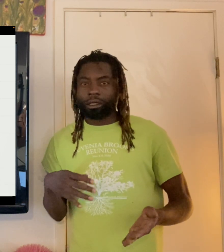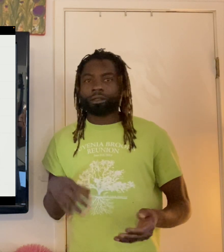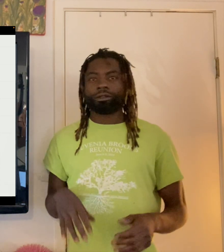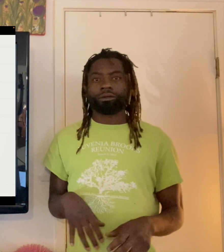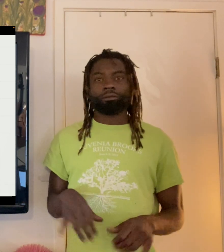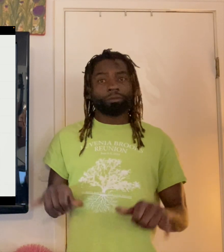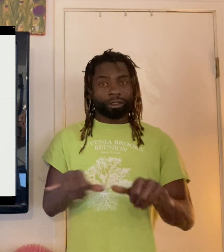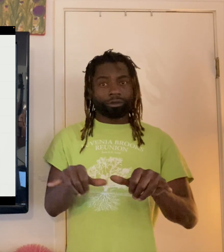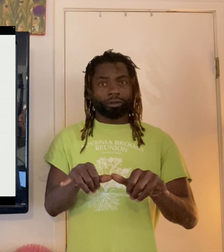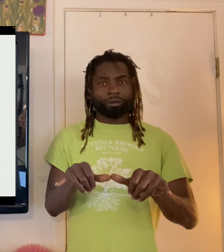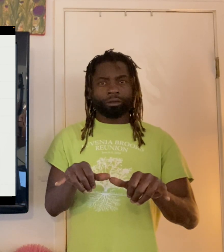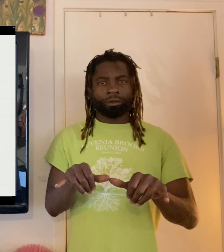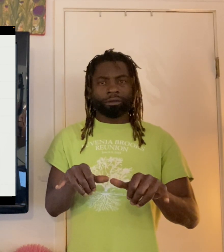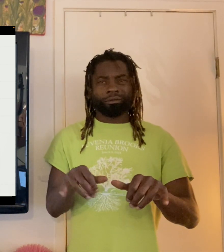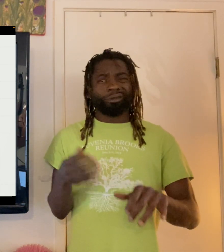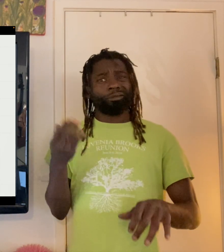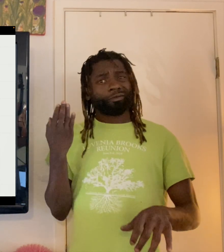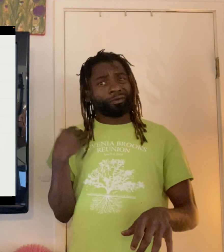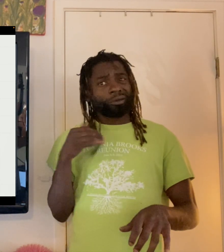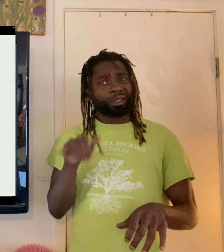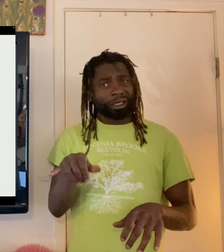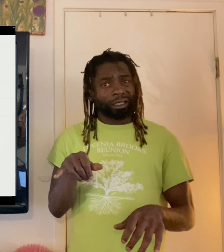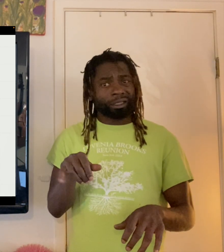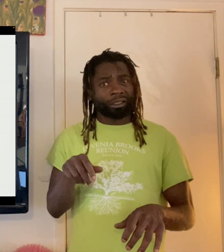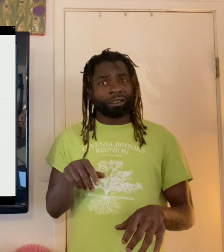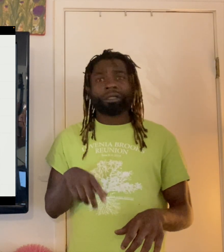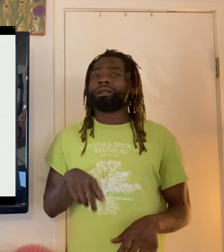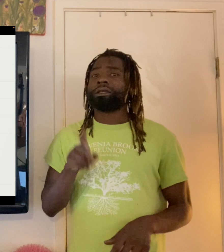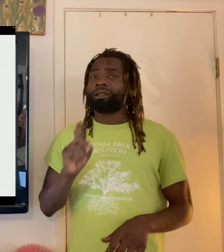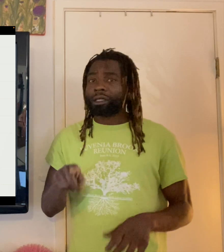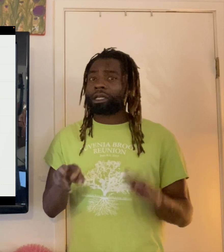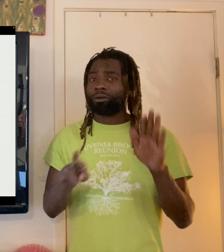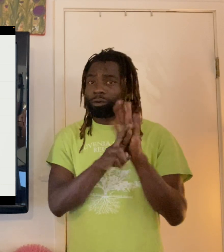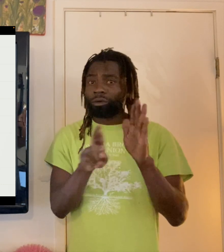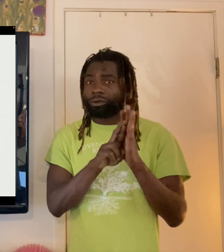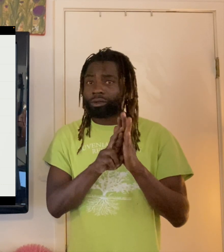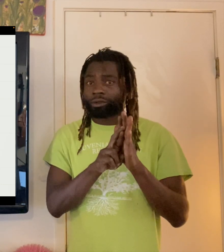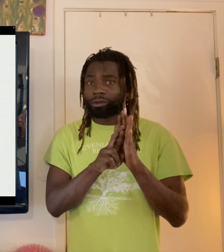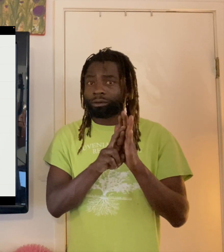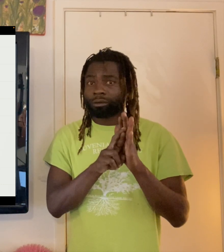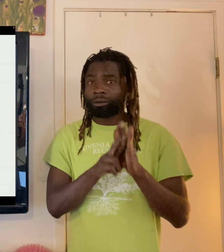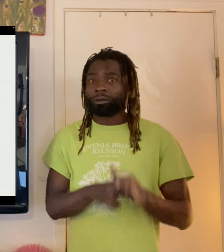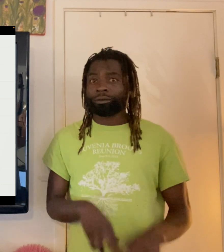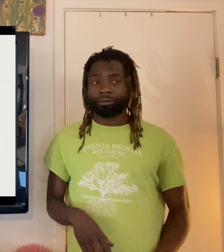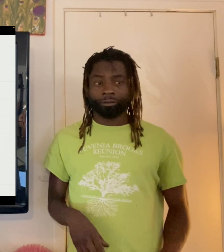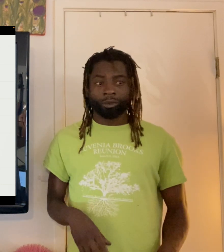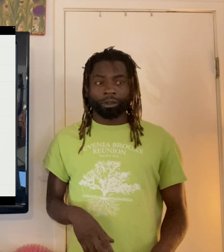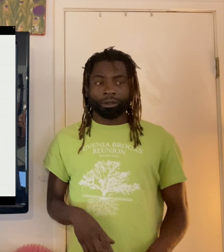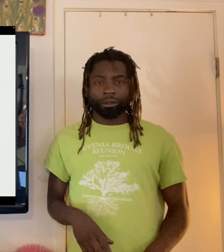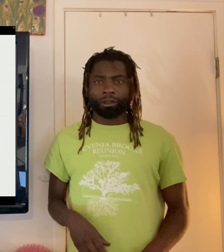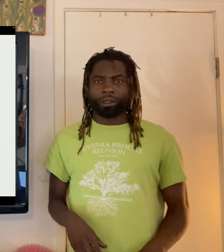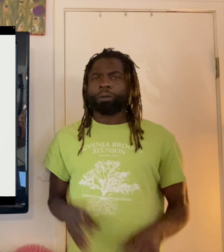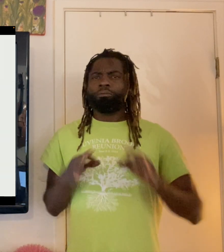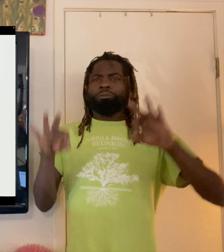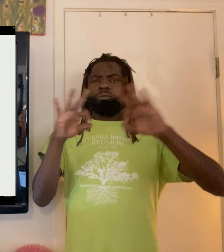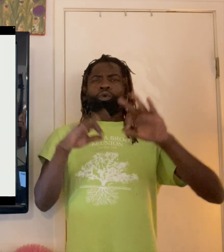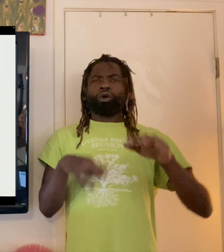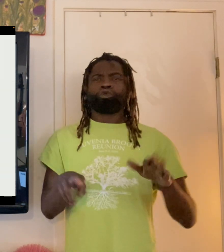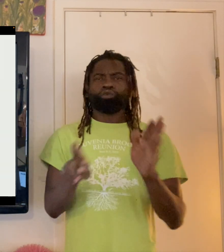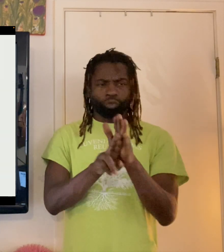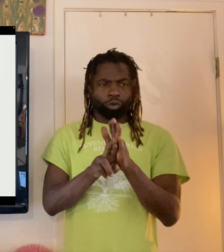we do that, we need to talk about the rules for measuring, which leads us to a new segment called